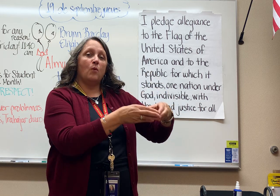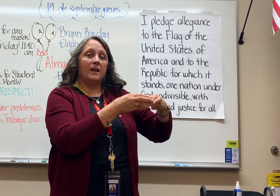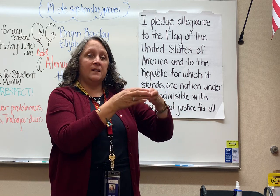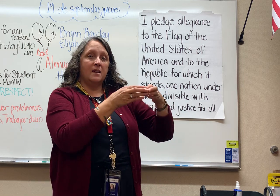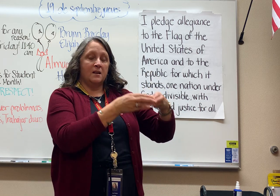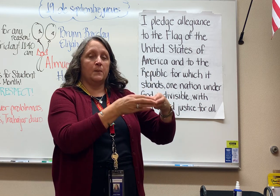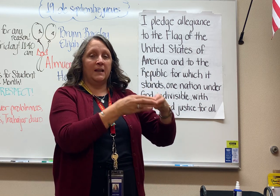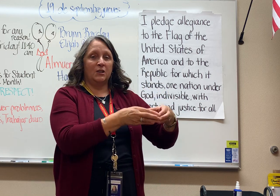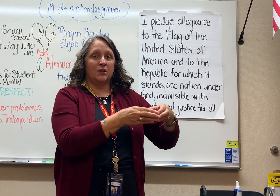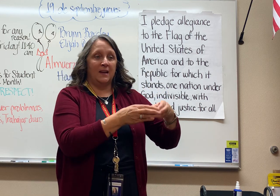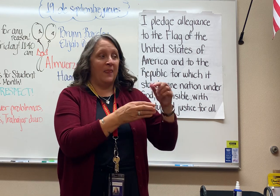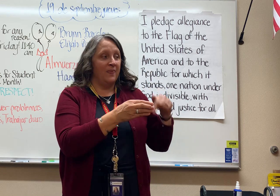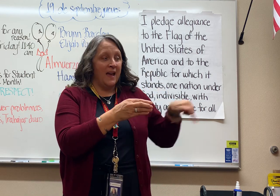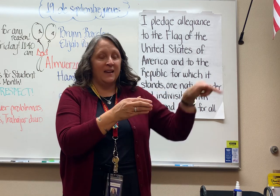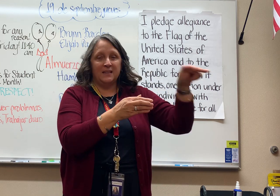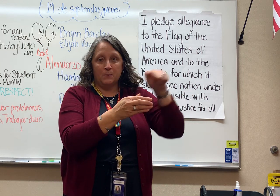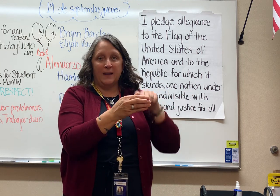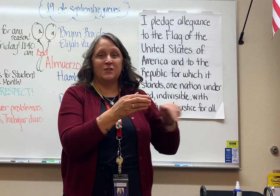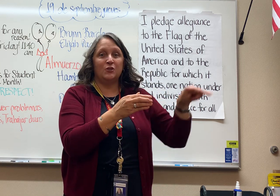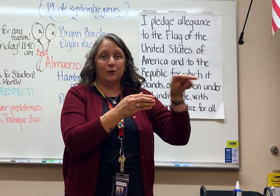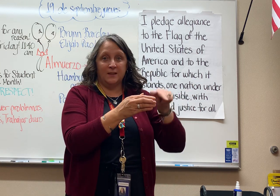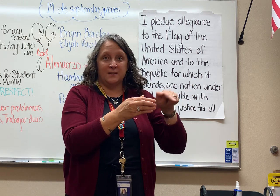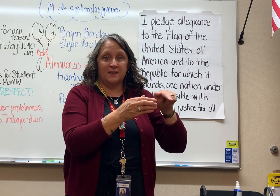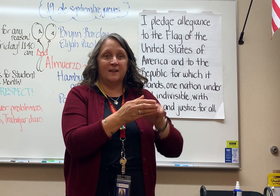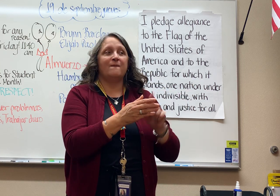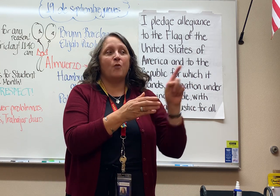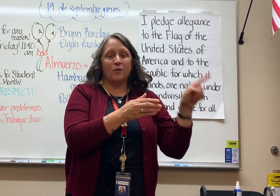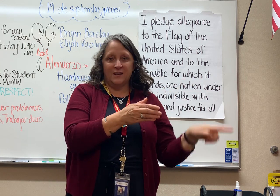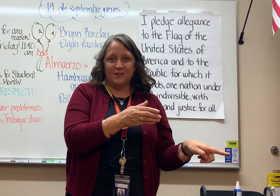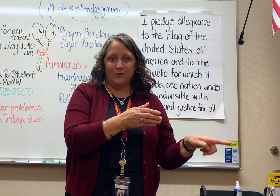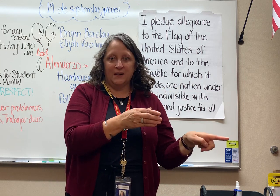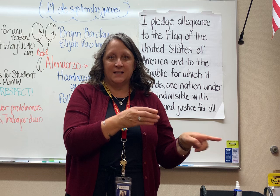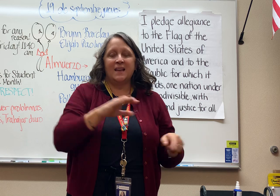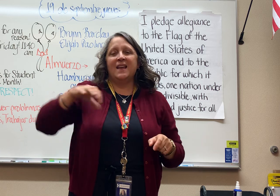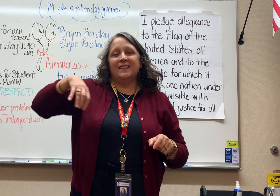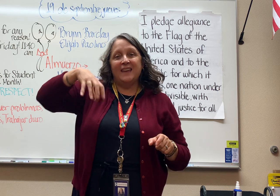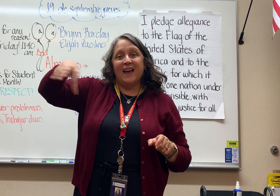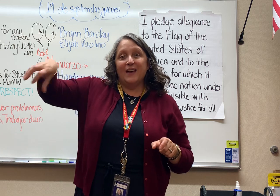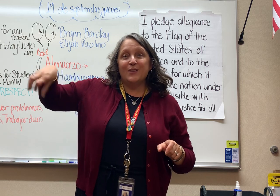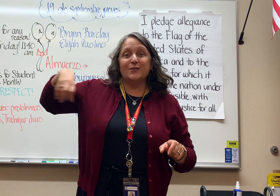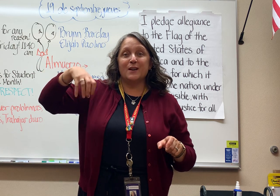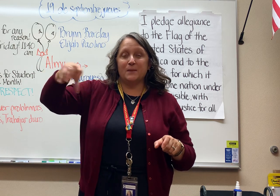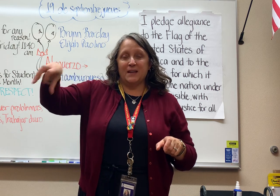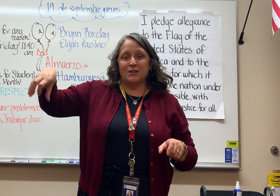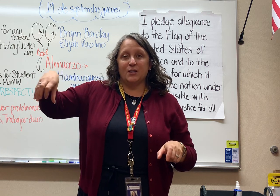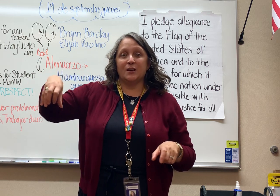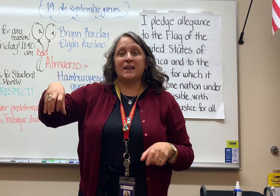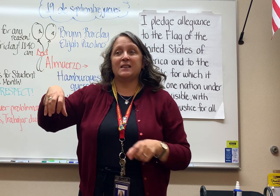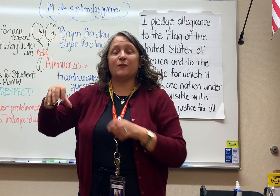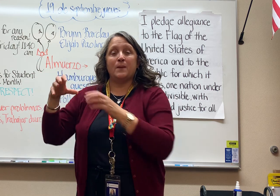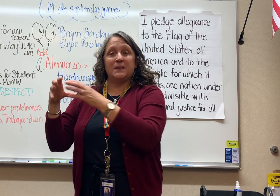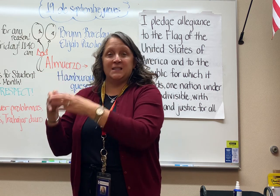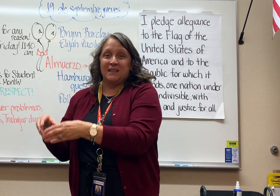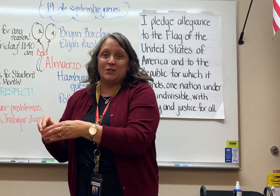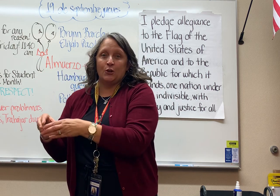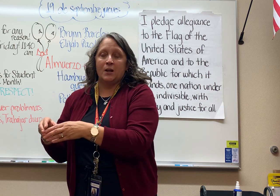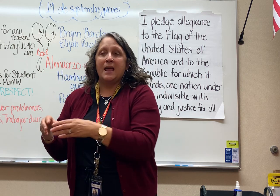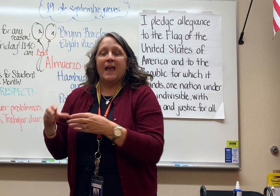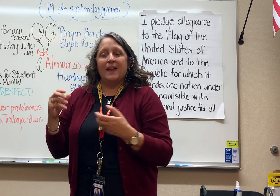one nomination, and that is by students for a student. The other nomination is from the teacher. And what